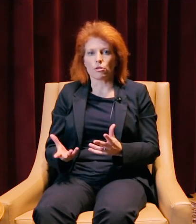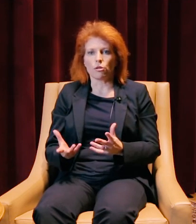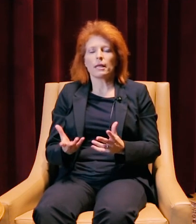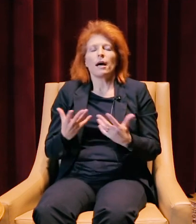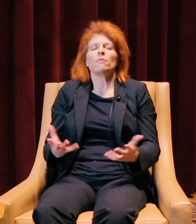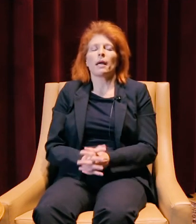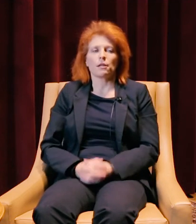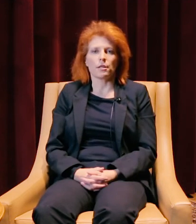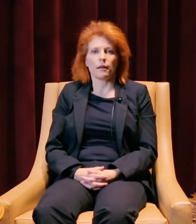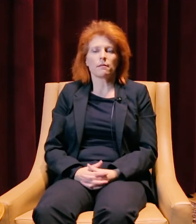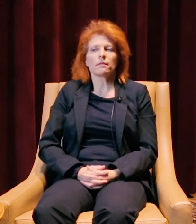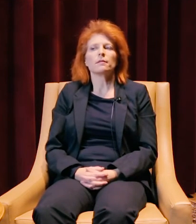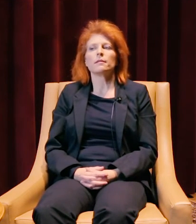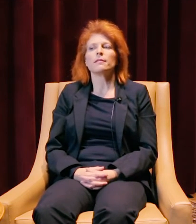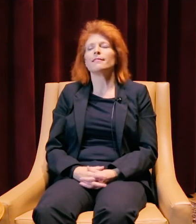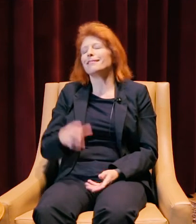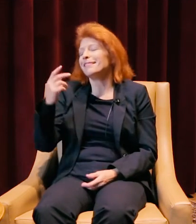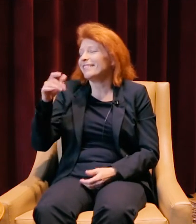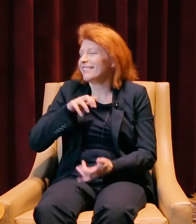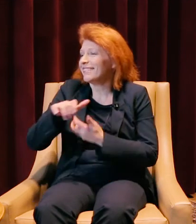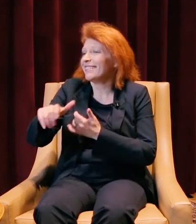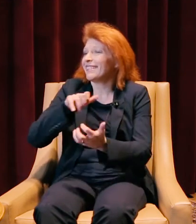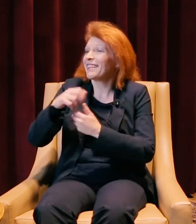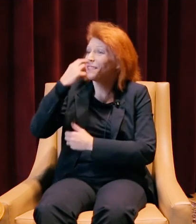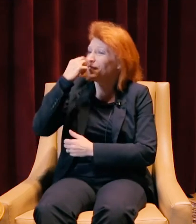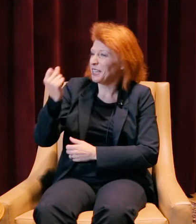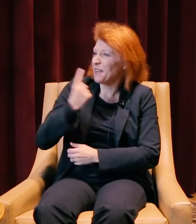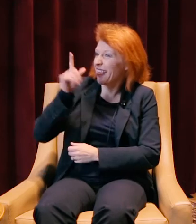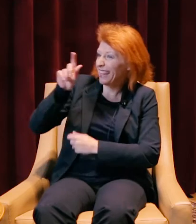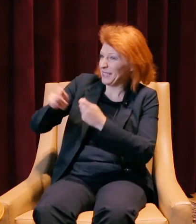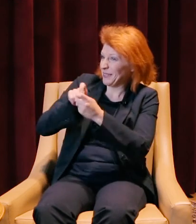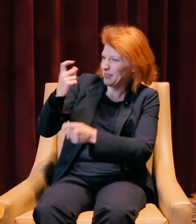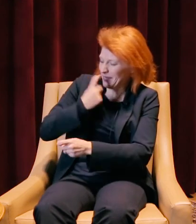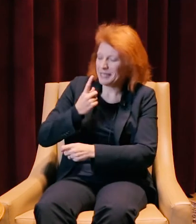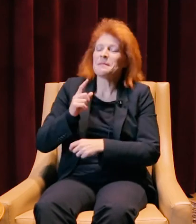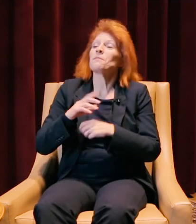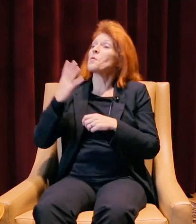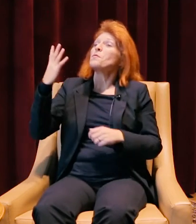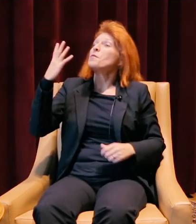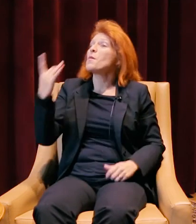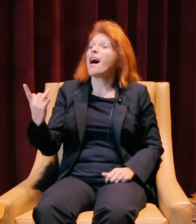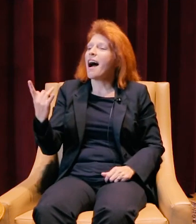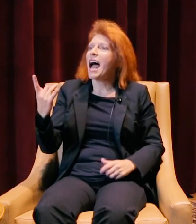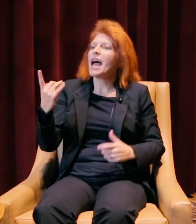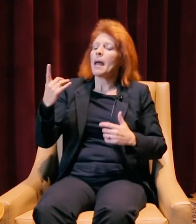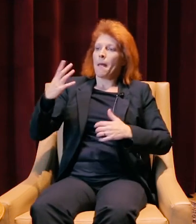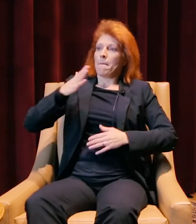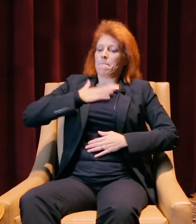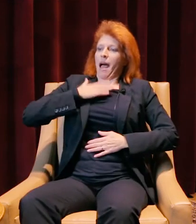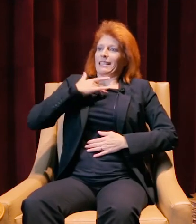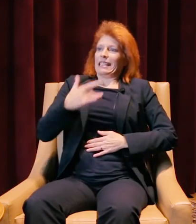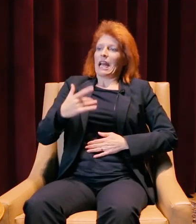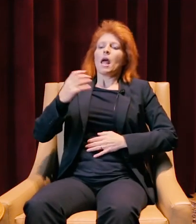by a result, how do you manage that? It's funny that you asked this question, because by nature,